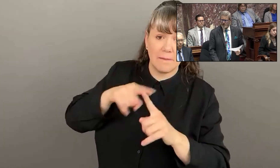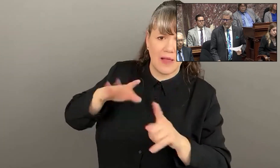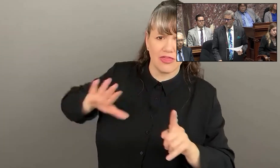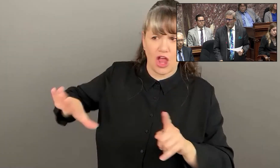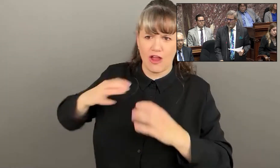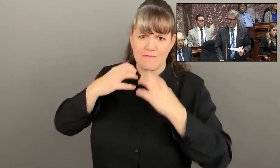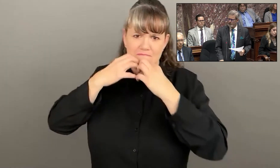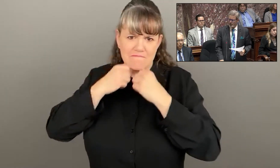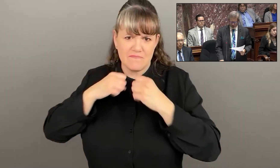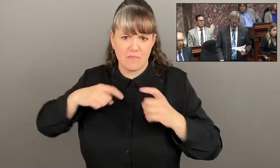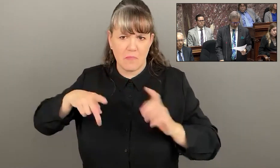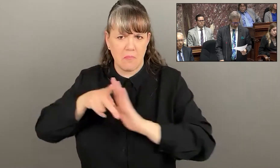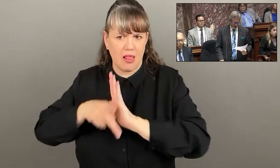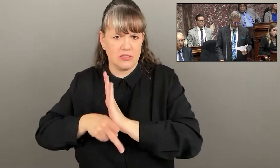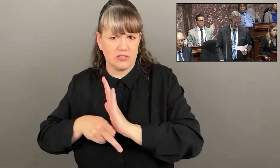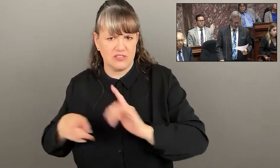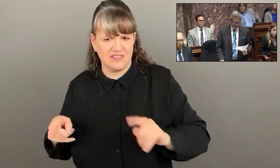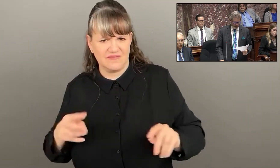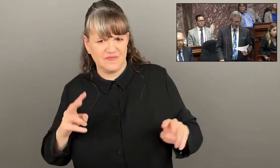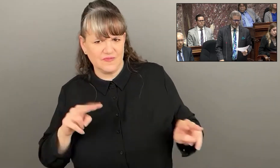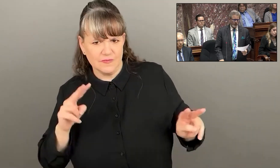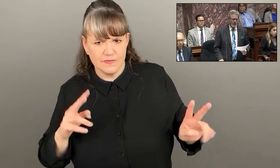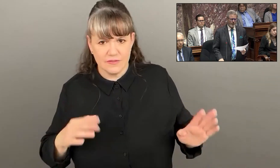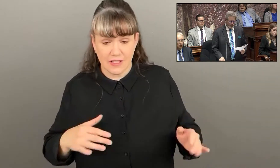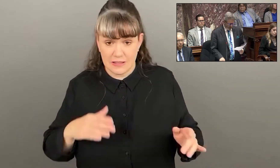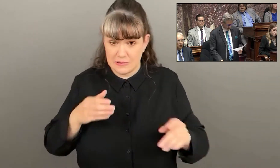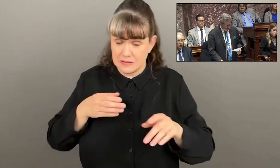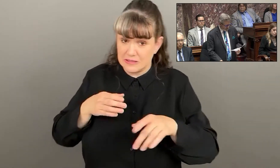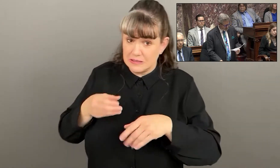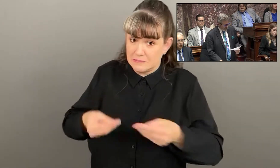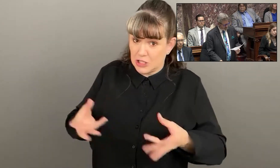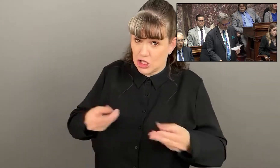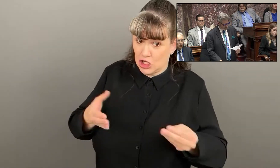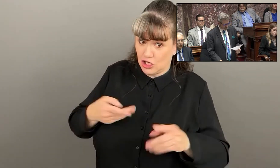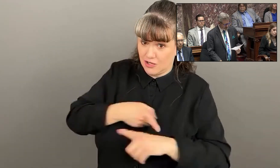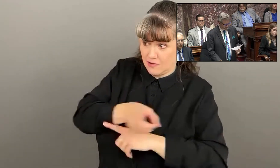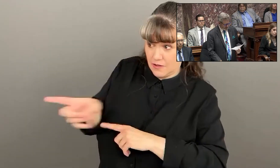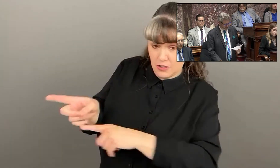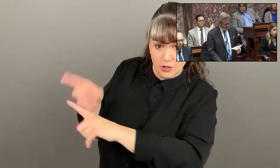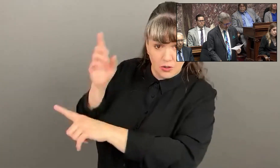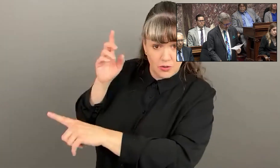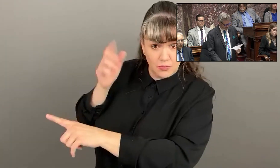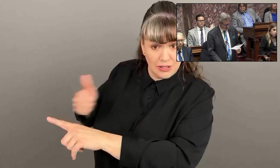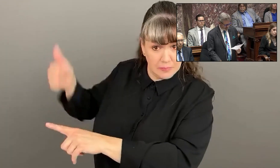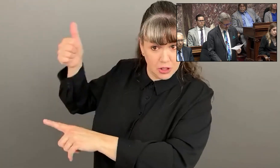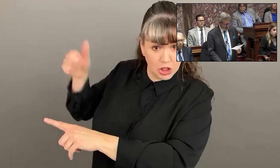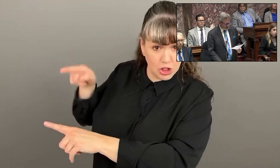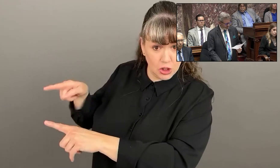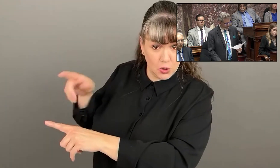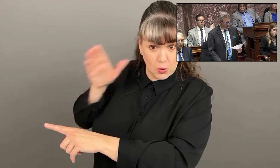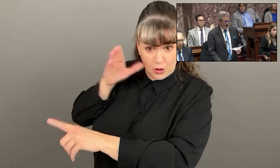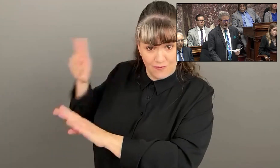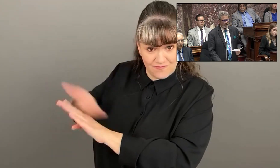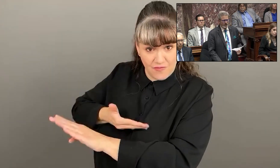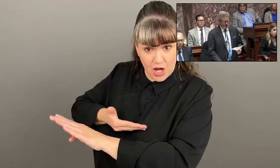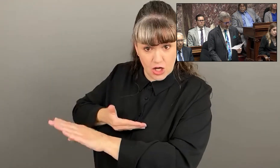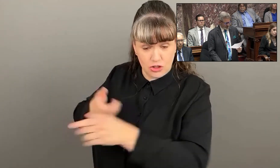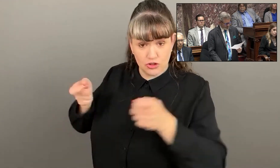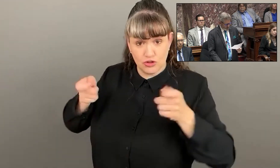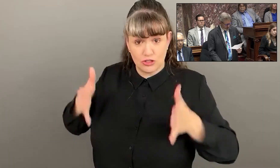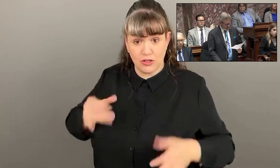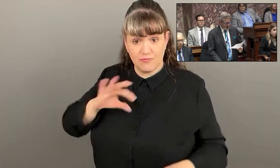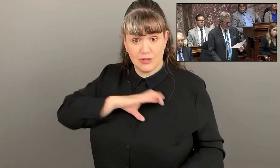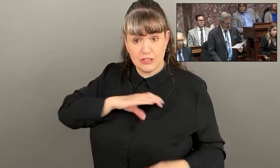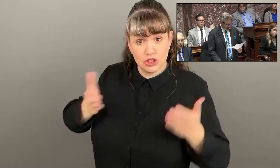you, Mr. Speaker, to the Premier, will you fire the Director of Police Services, Glenn Lewis, before he